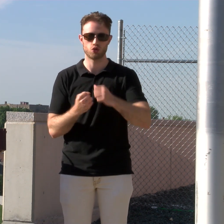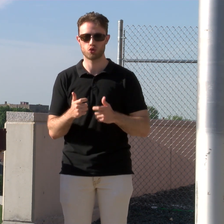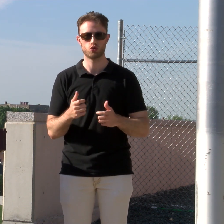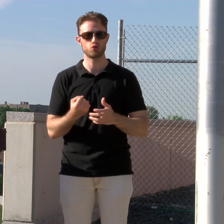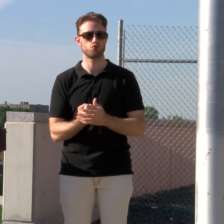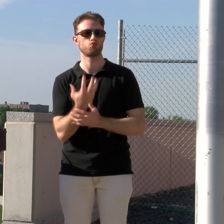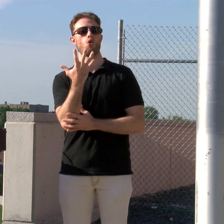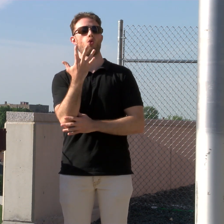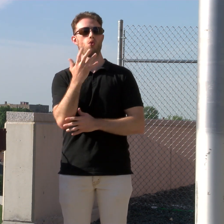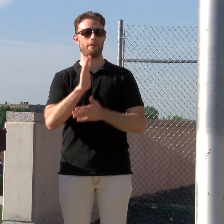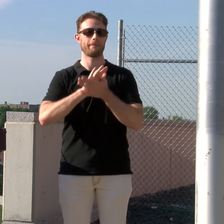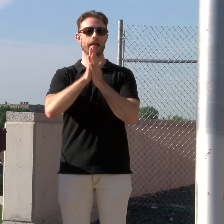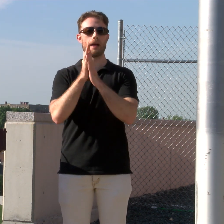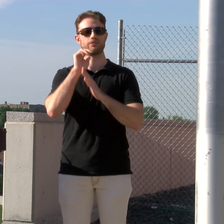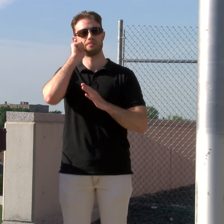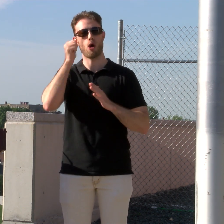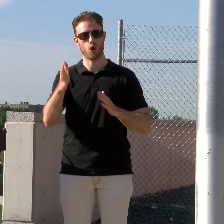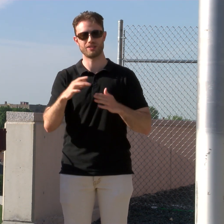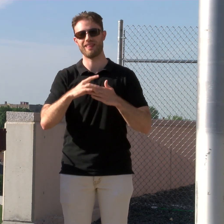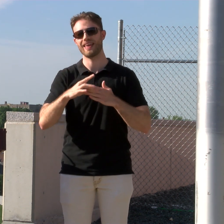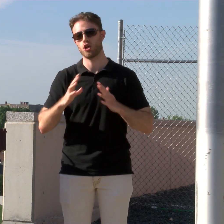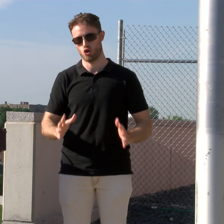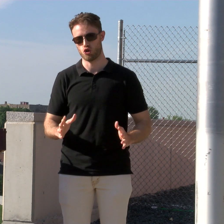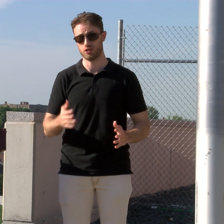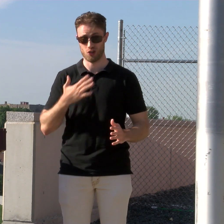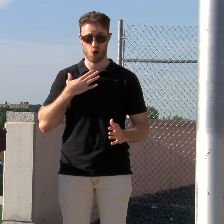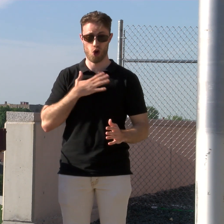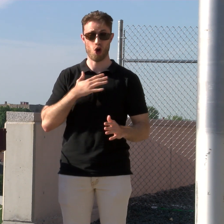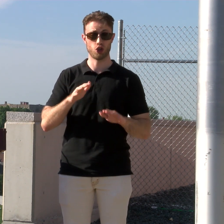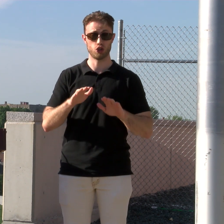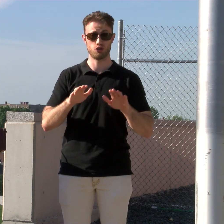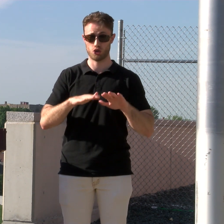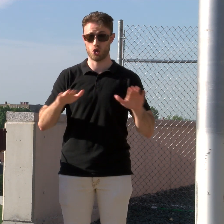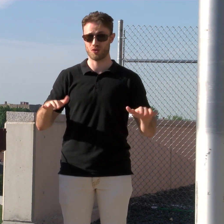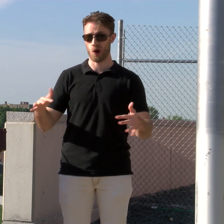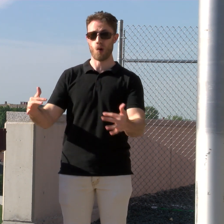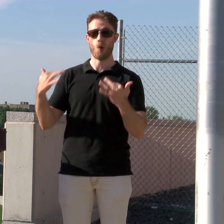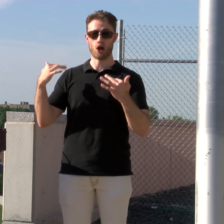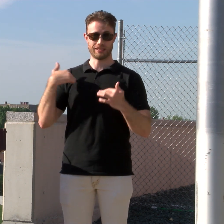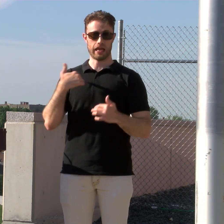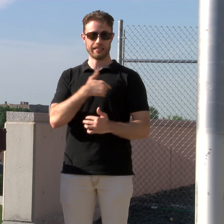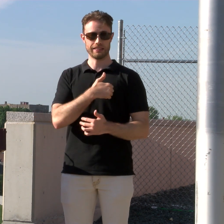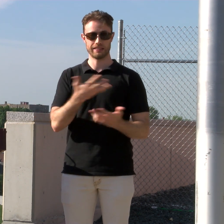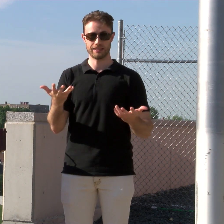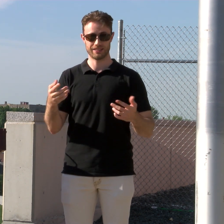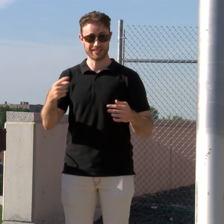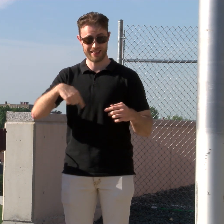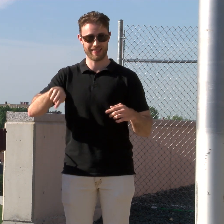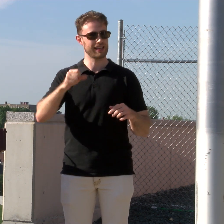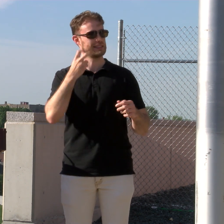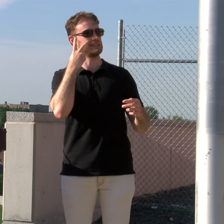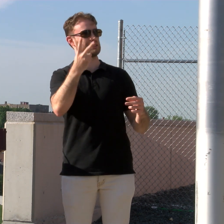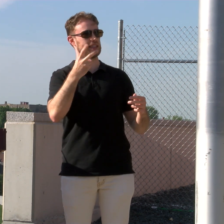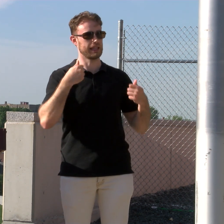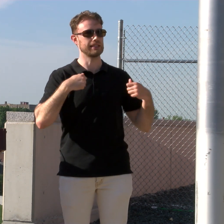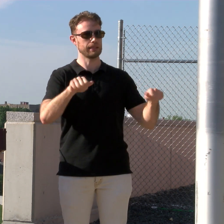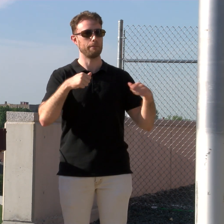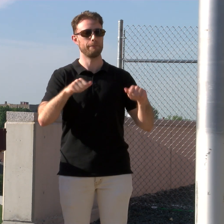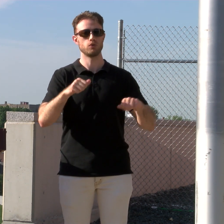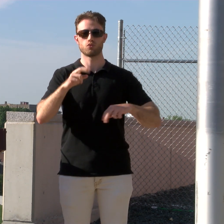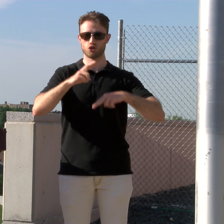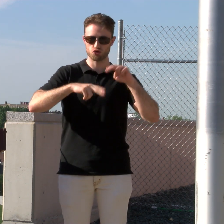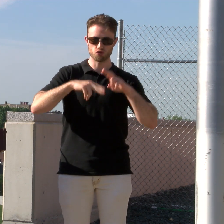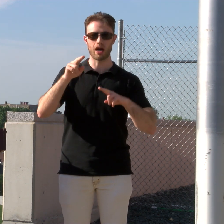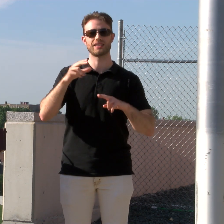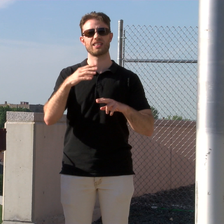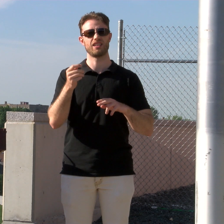tomorrow's leaders. Our children are watching. They see the attempts to construct